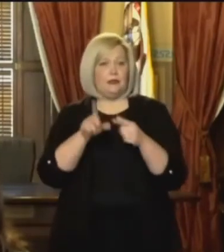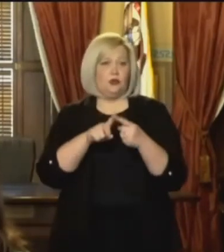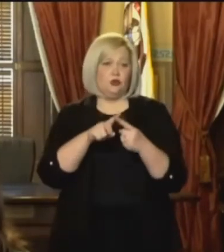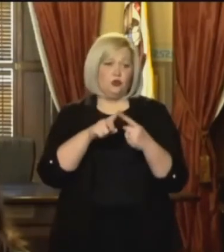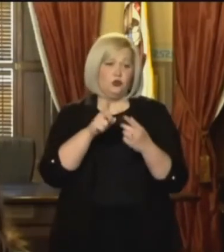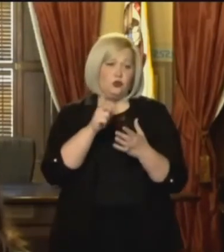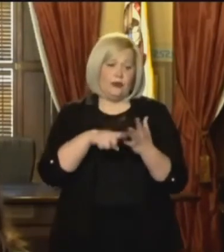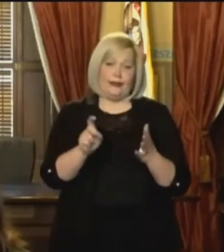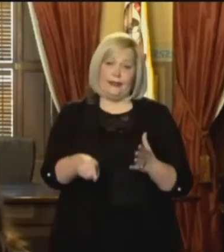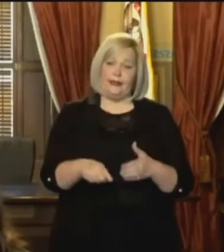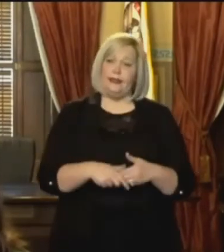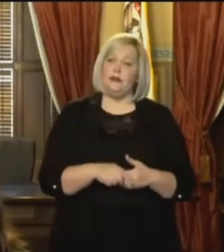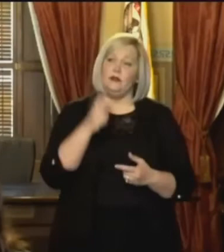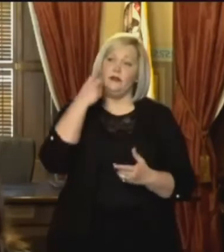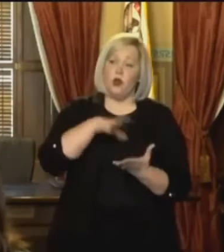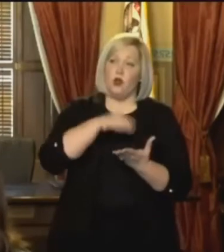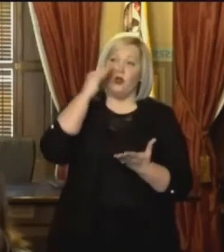to need.